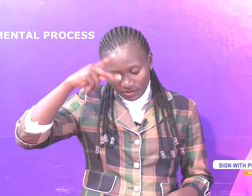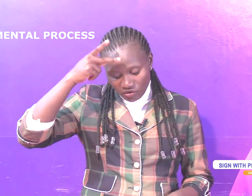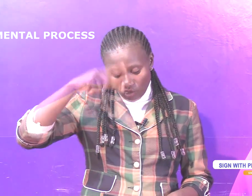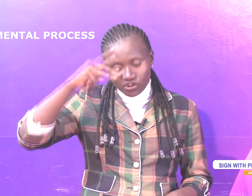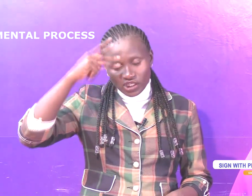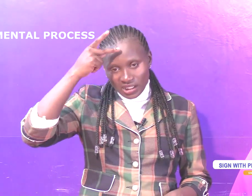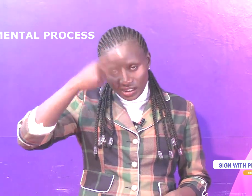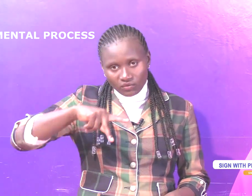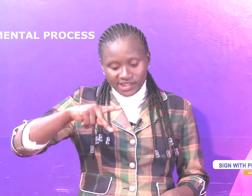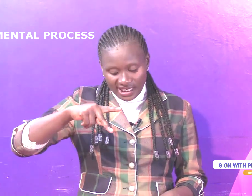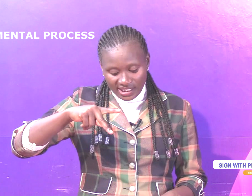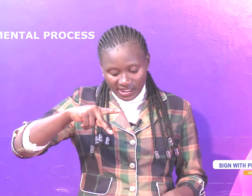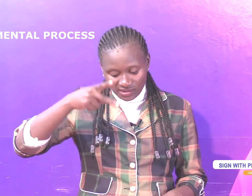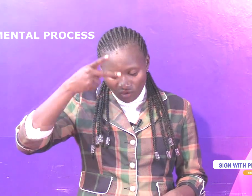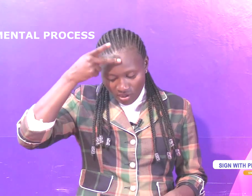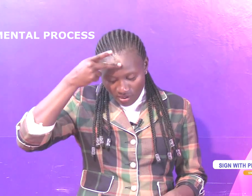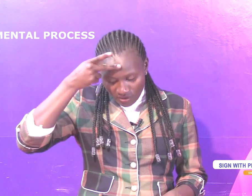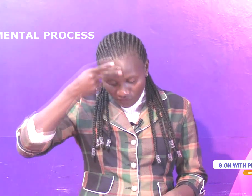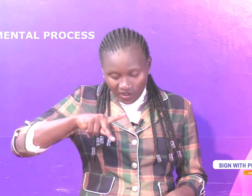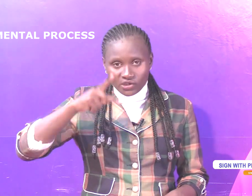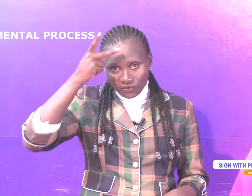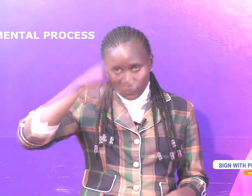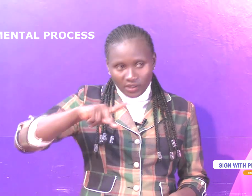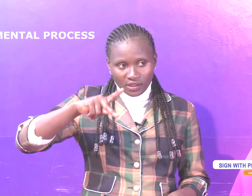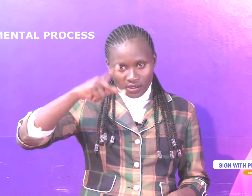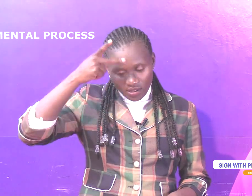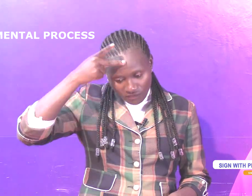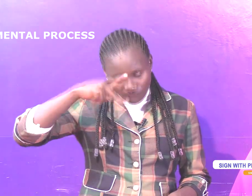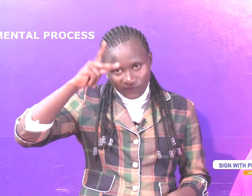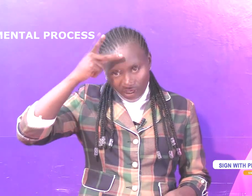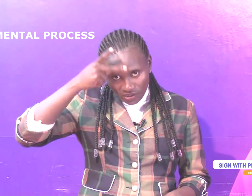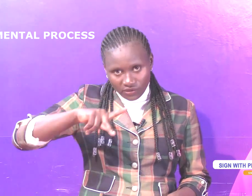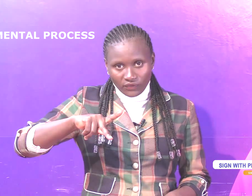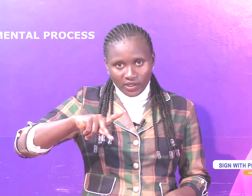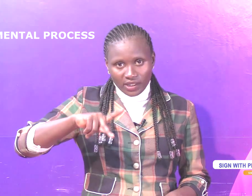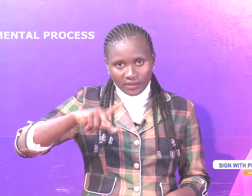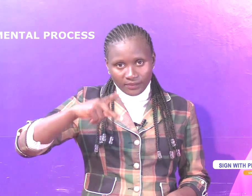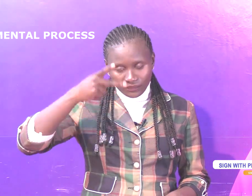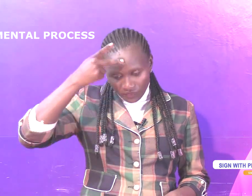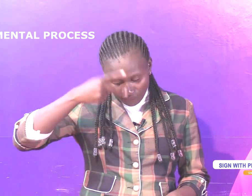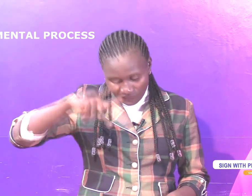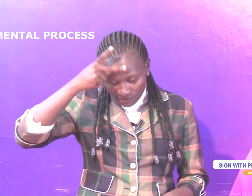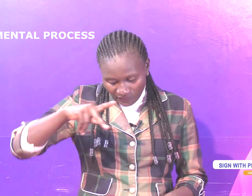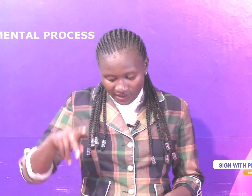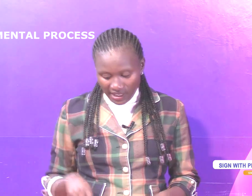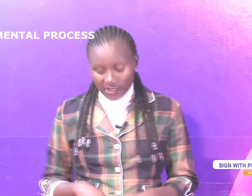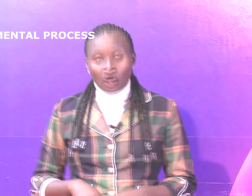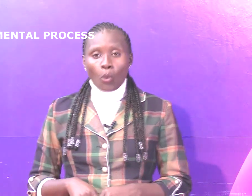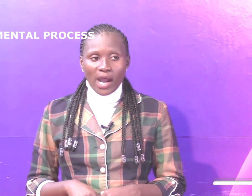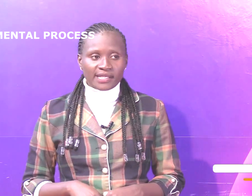pushing downwards like this. So philosophy, philosophy, philosophy. And then wise,